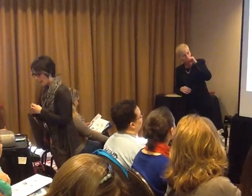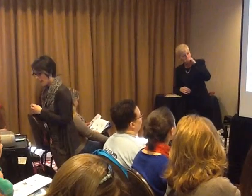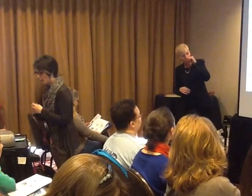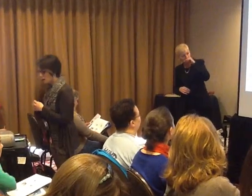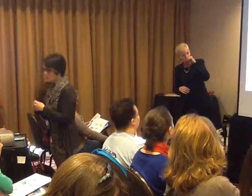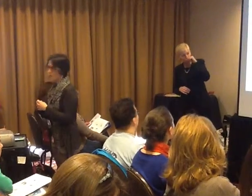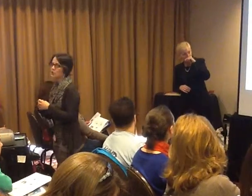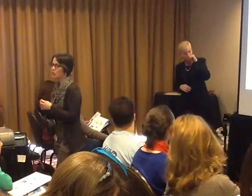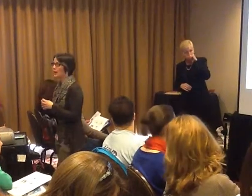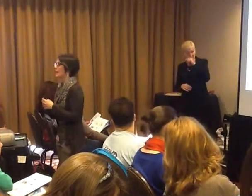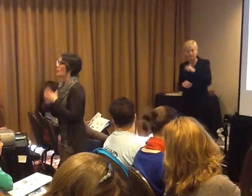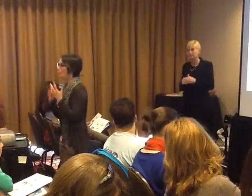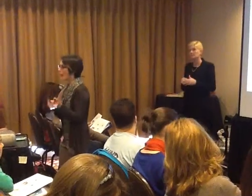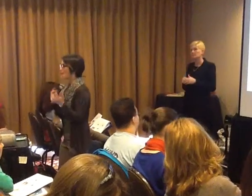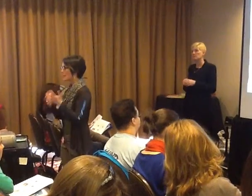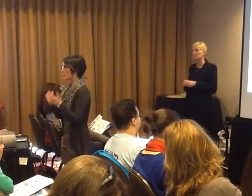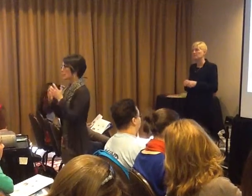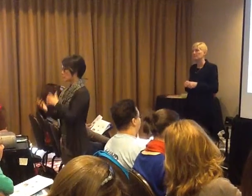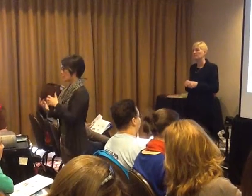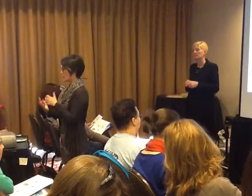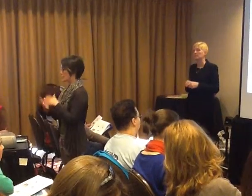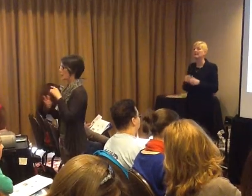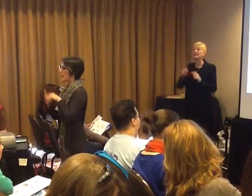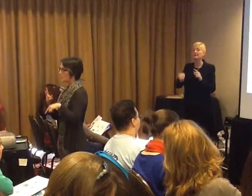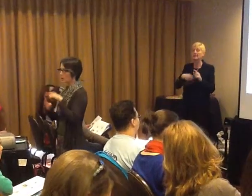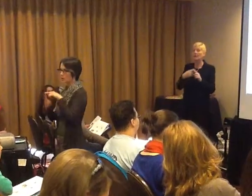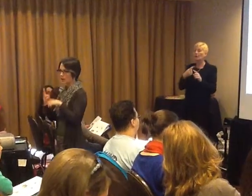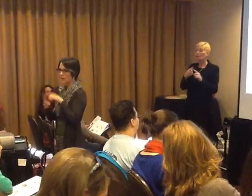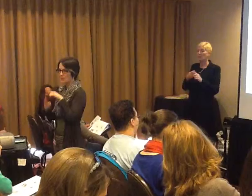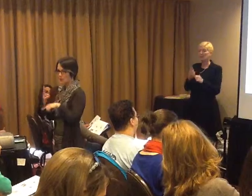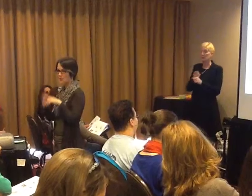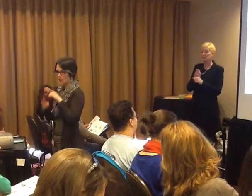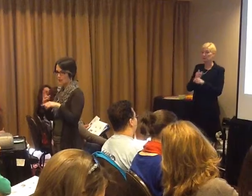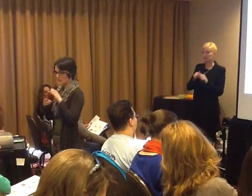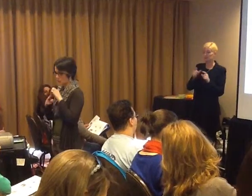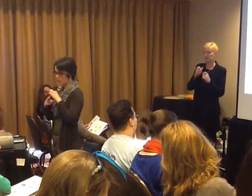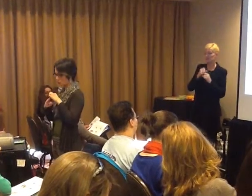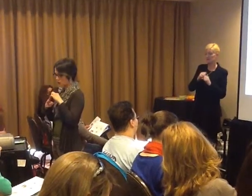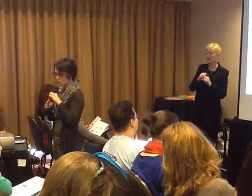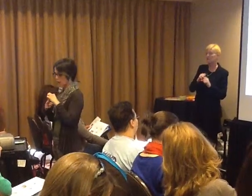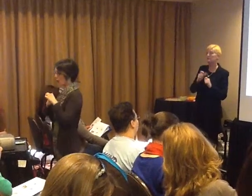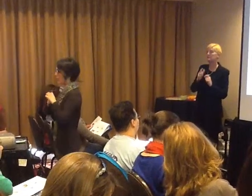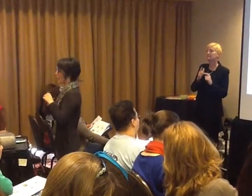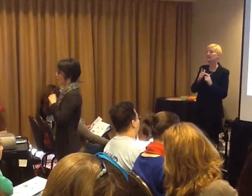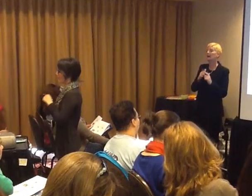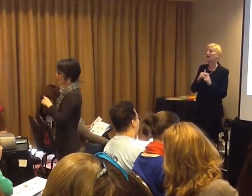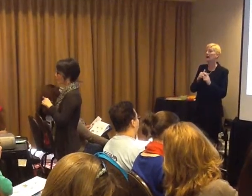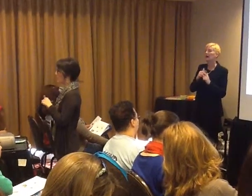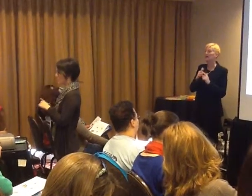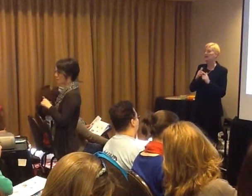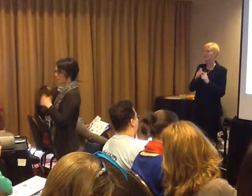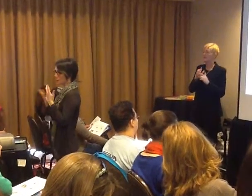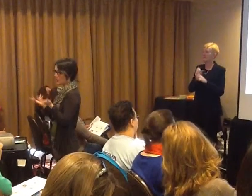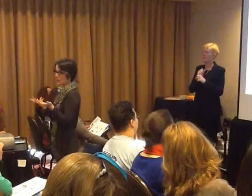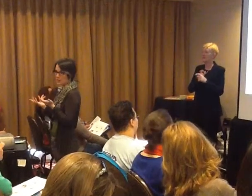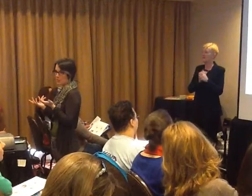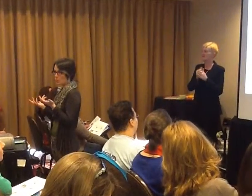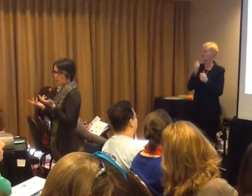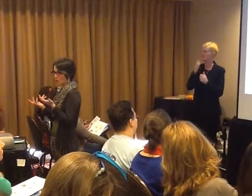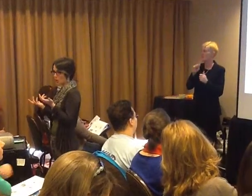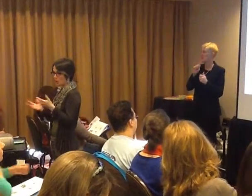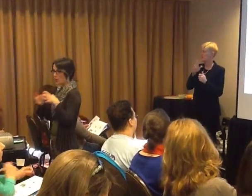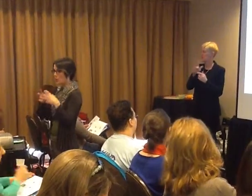And then it also was sharing that when they use those strategies, it helps overcome those areas of the sequential recall and reading comprehension. So I thought that